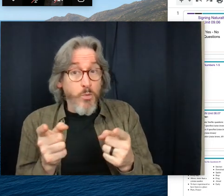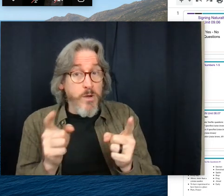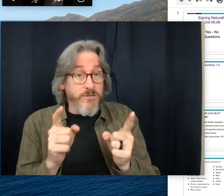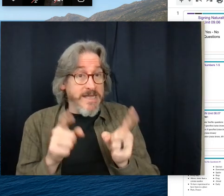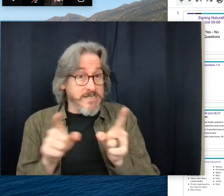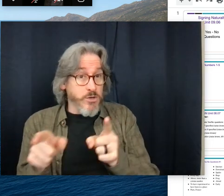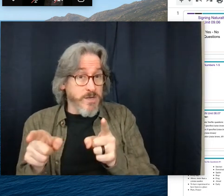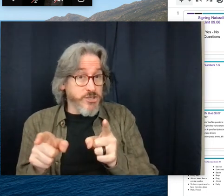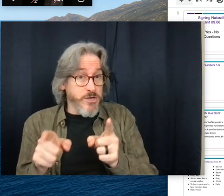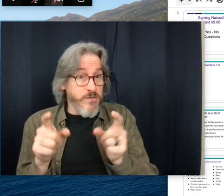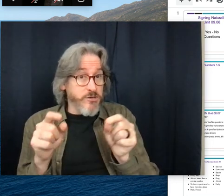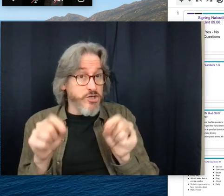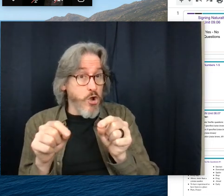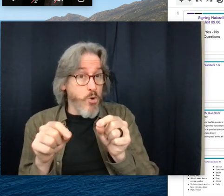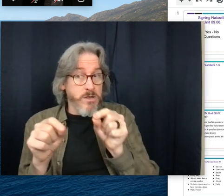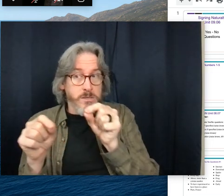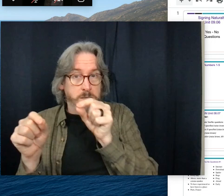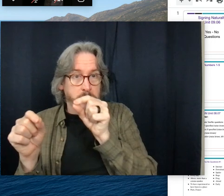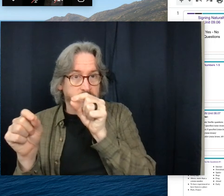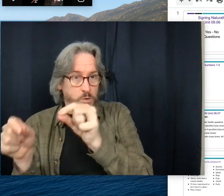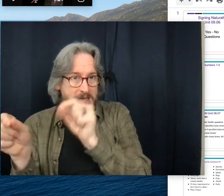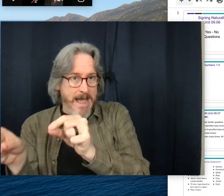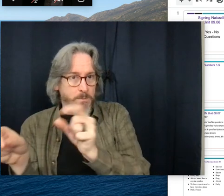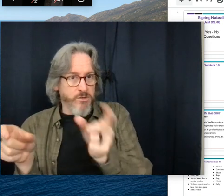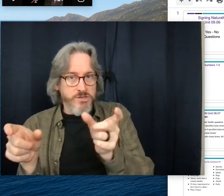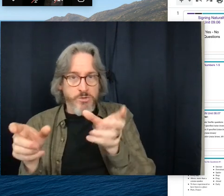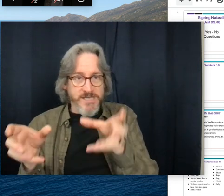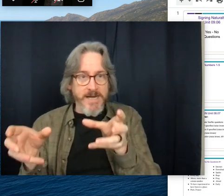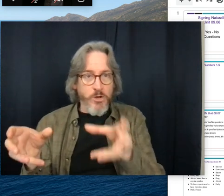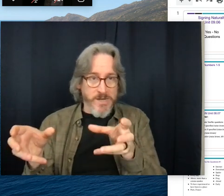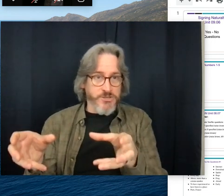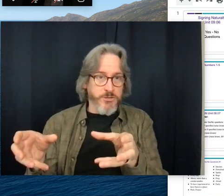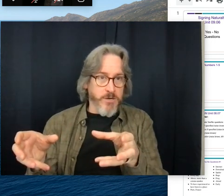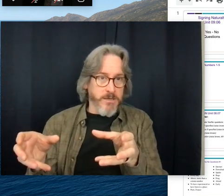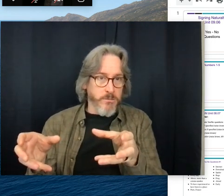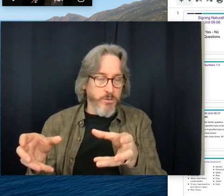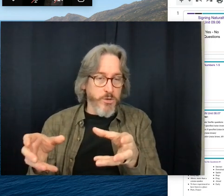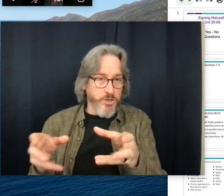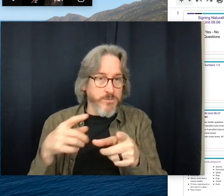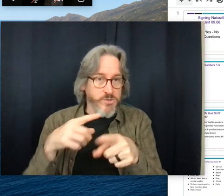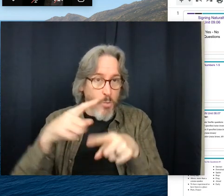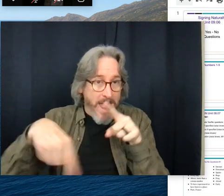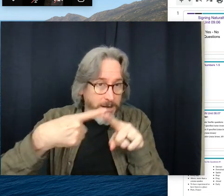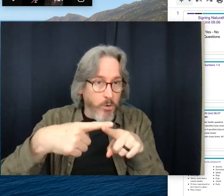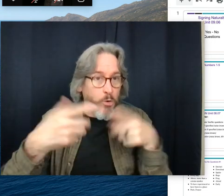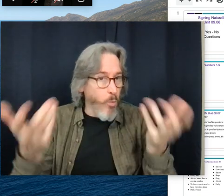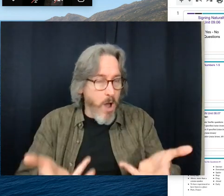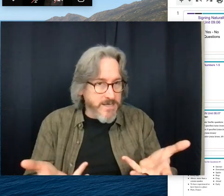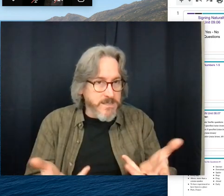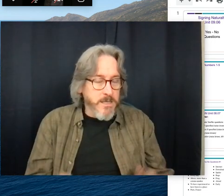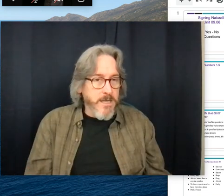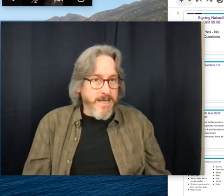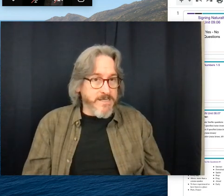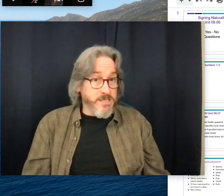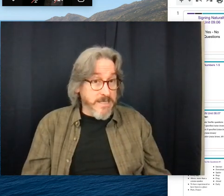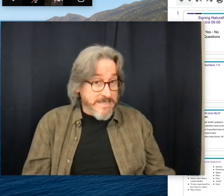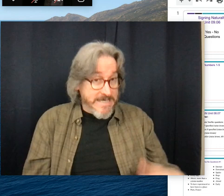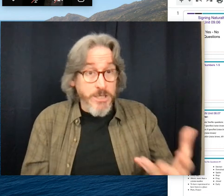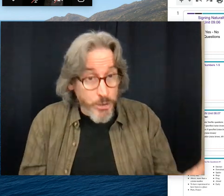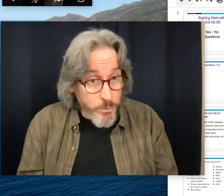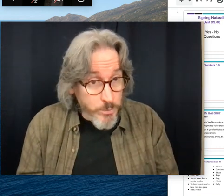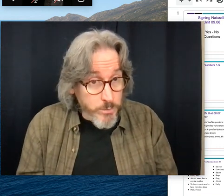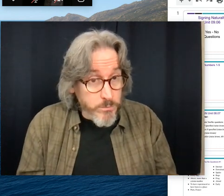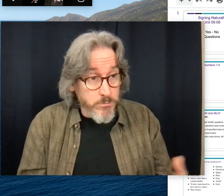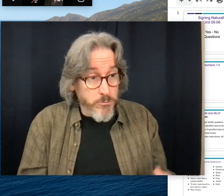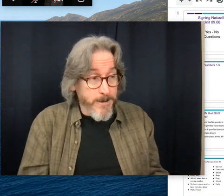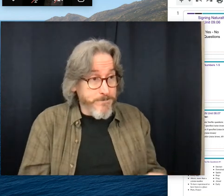is, with a yes-no question, there's no vocab. There's no sign question, right? We don't use when or what. It's did